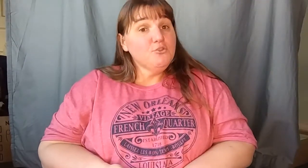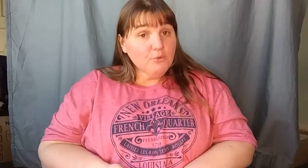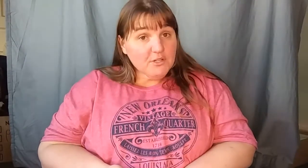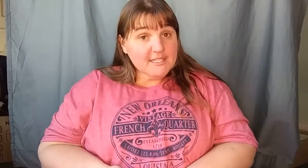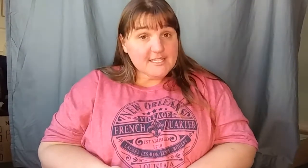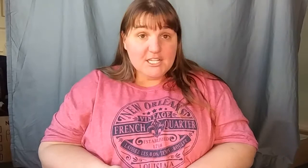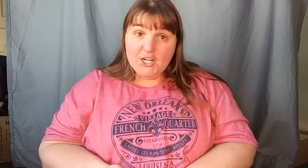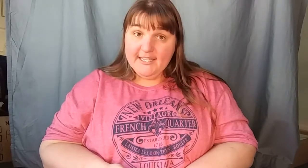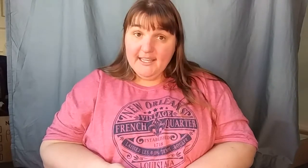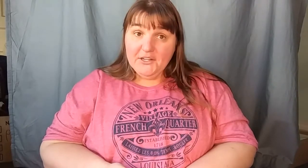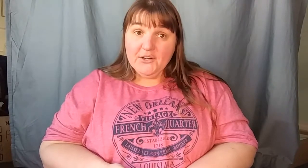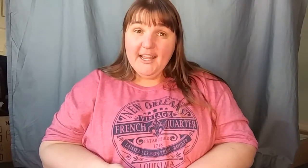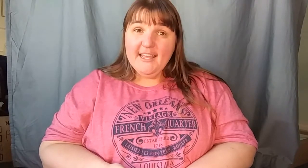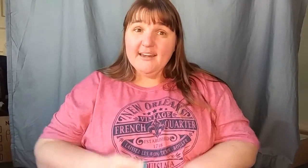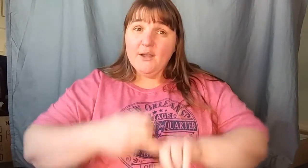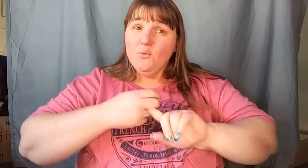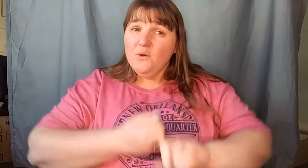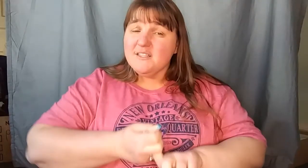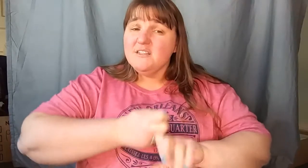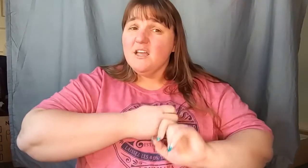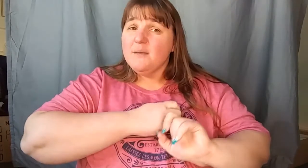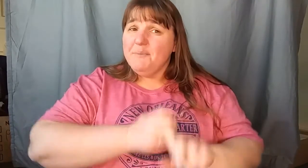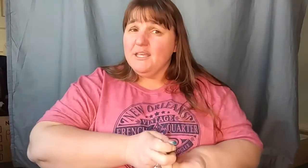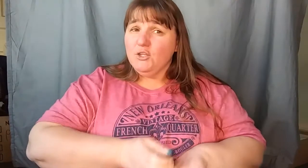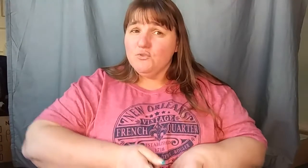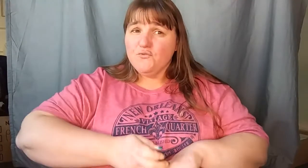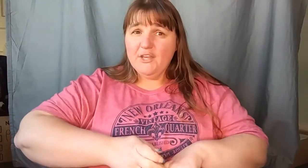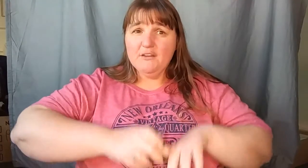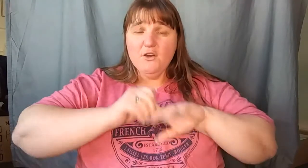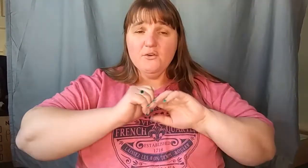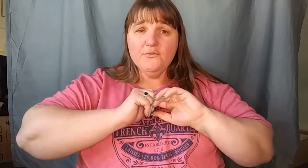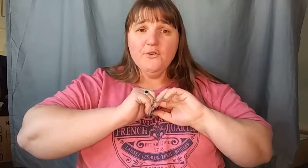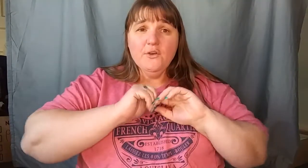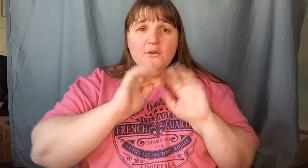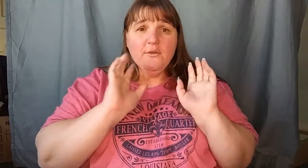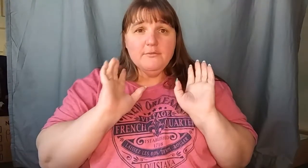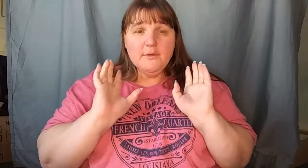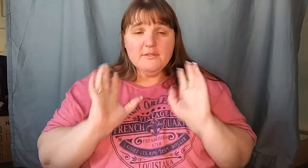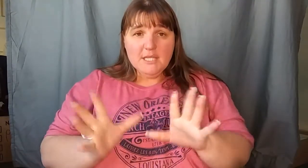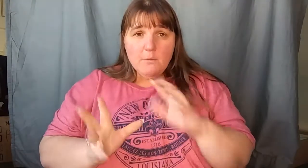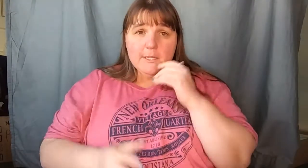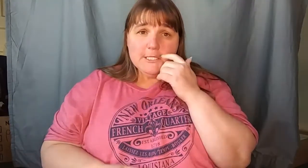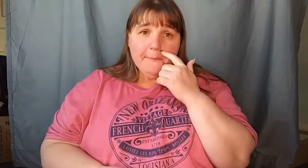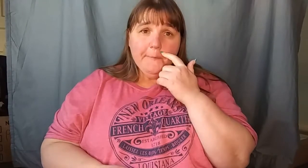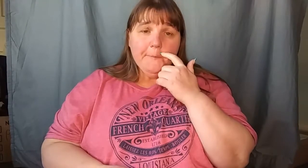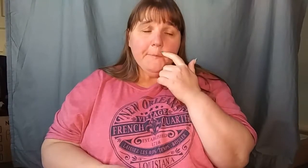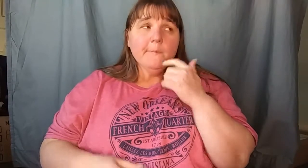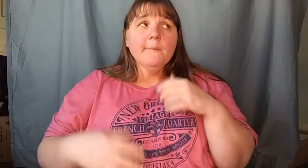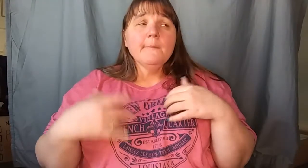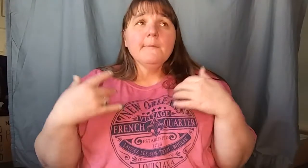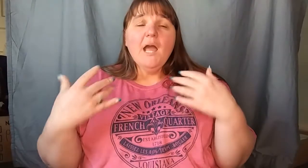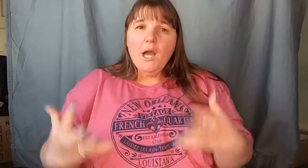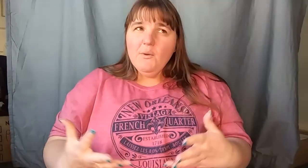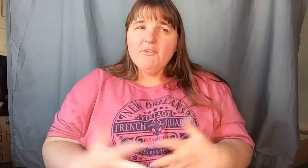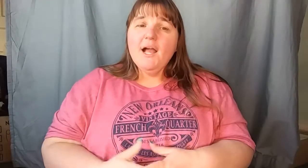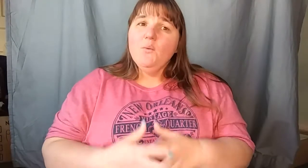New Orleans. I tried gator and I wasn't a big huge fan of the sandwich. However, I